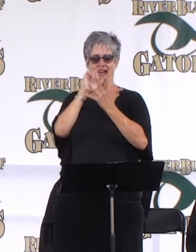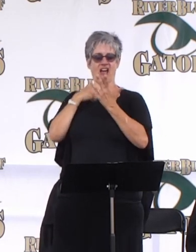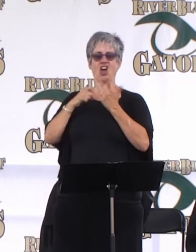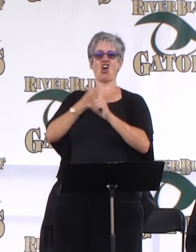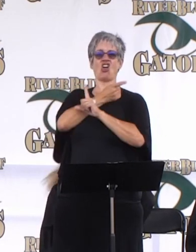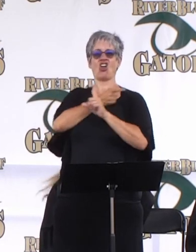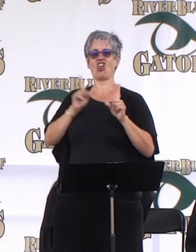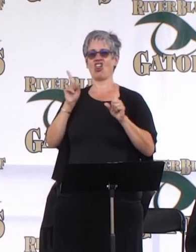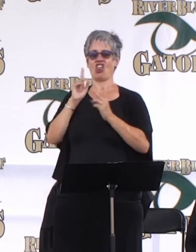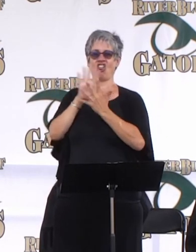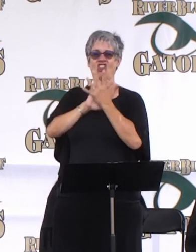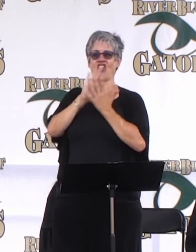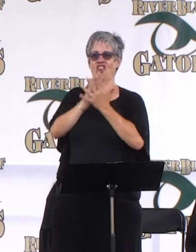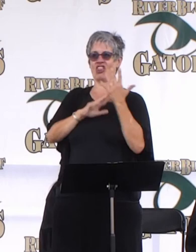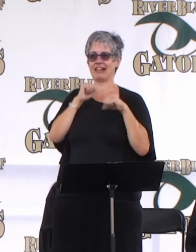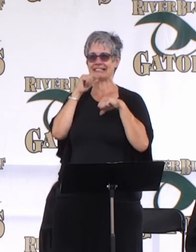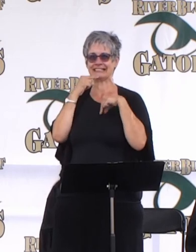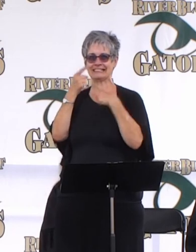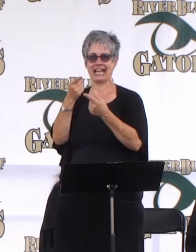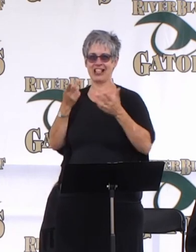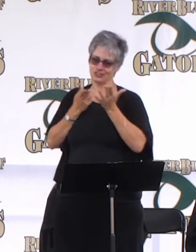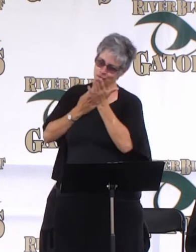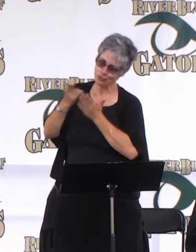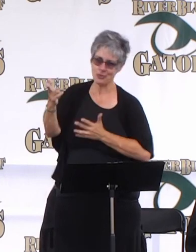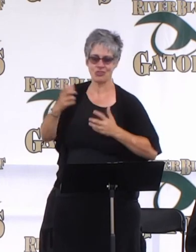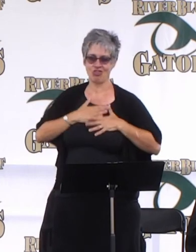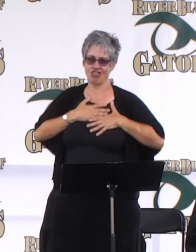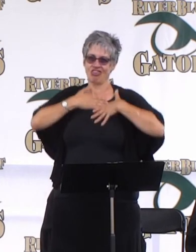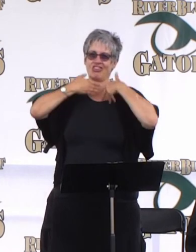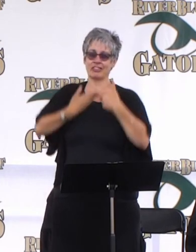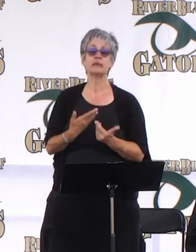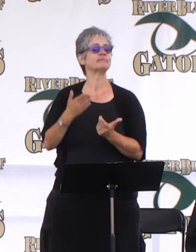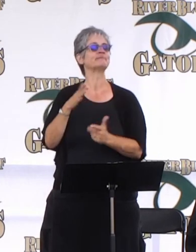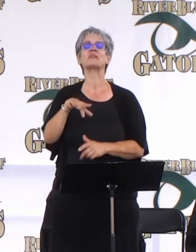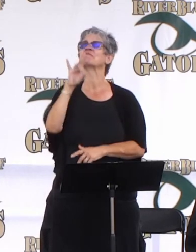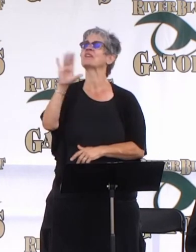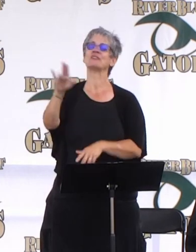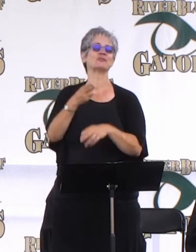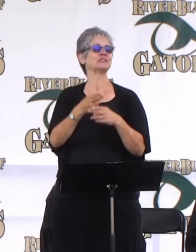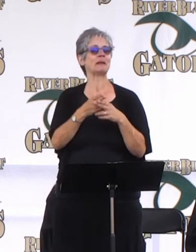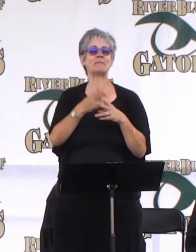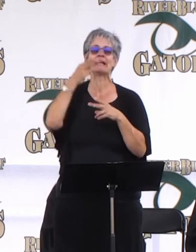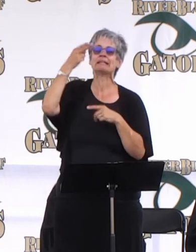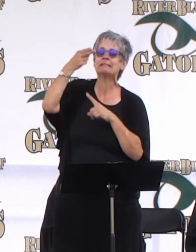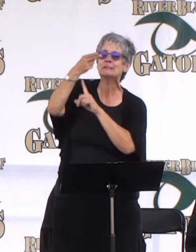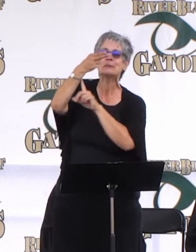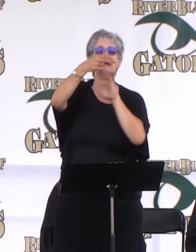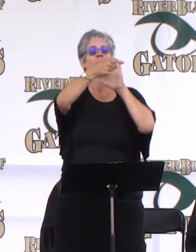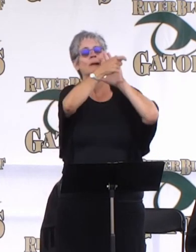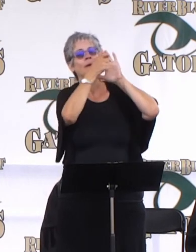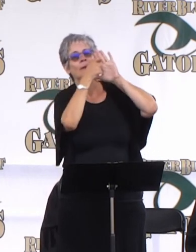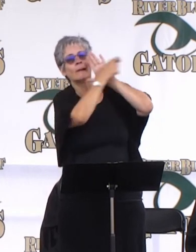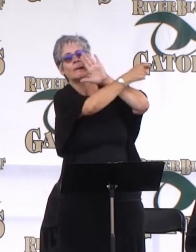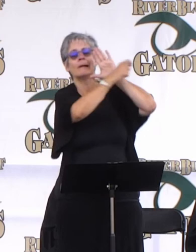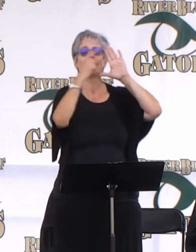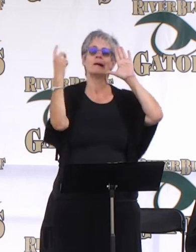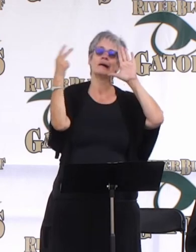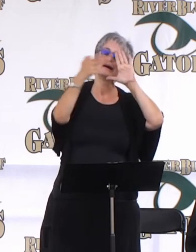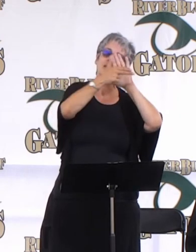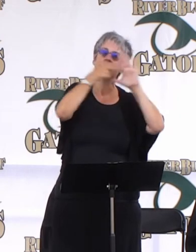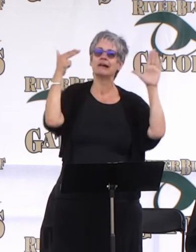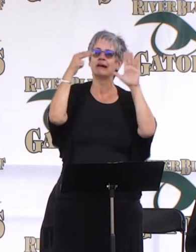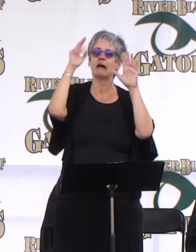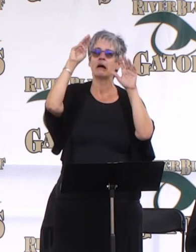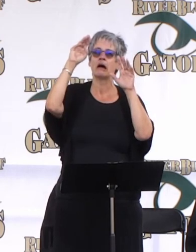story. You will not find her name in a history book. You will not find her name on a memorial in Washington, D.C., but for me, she is